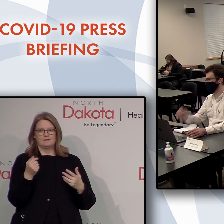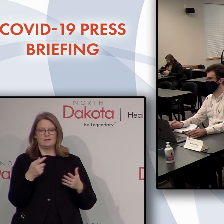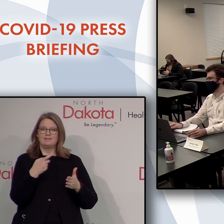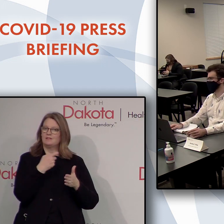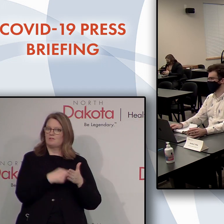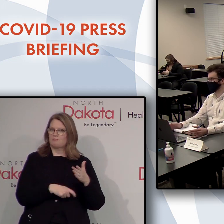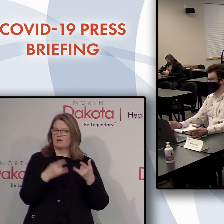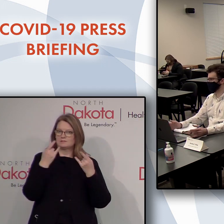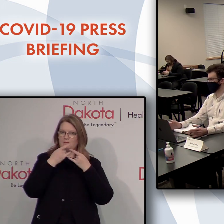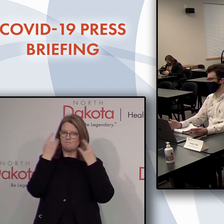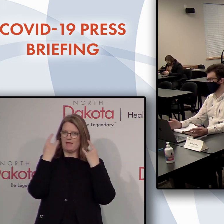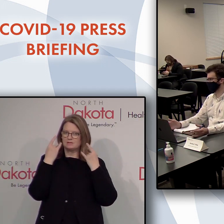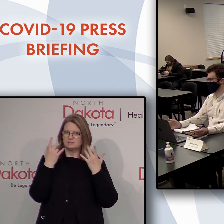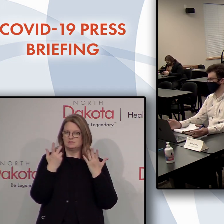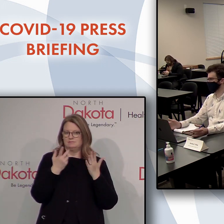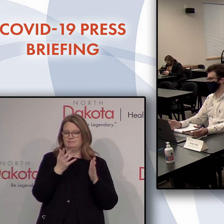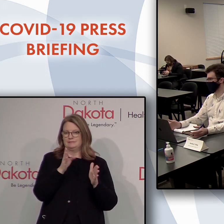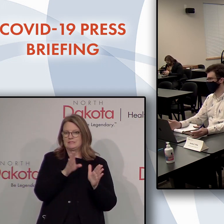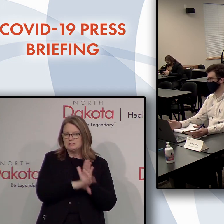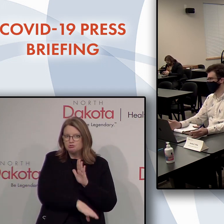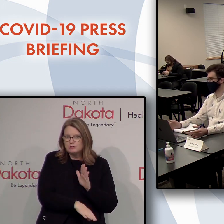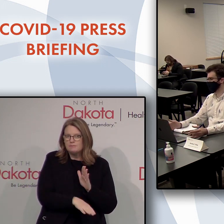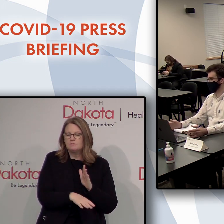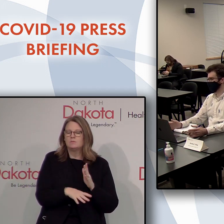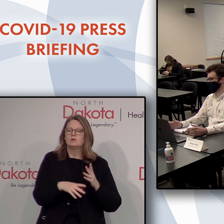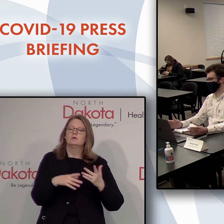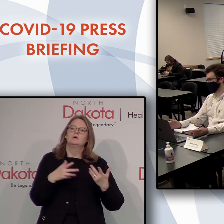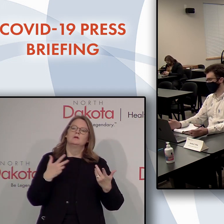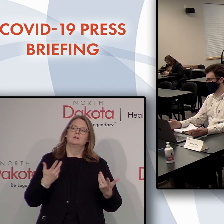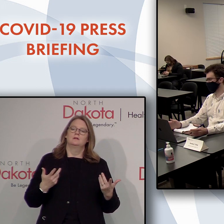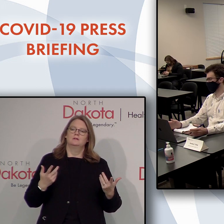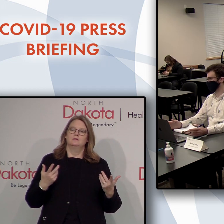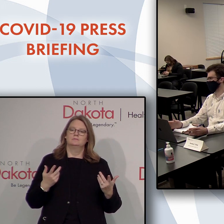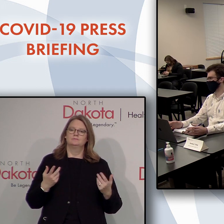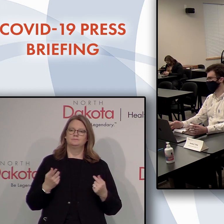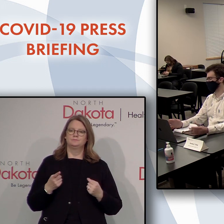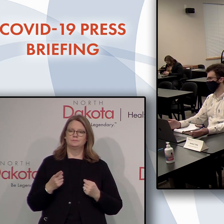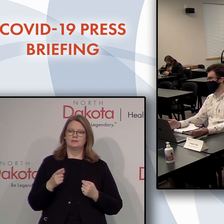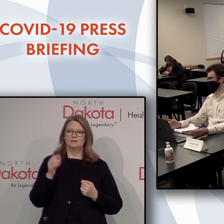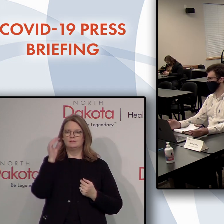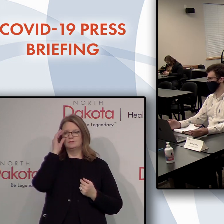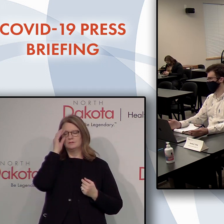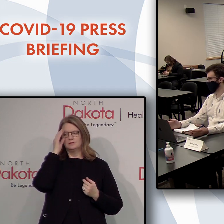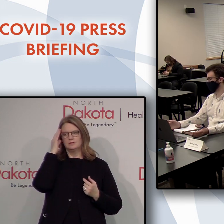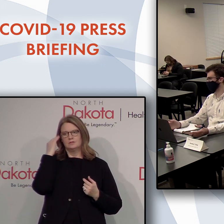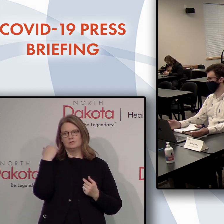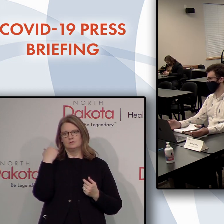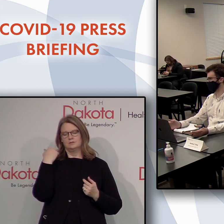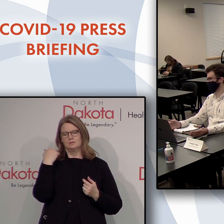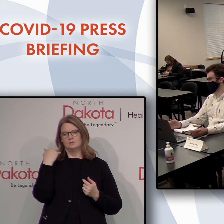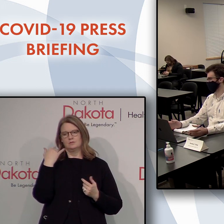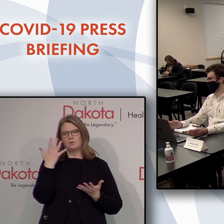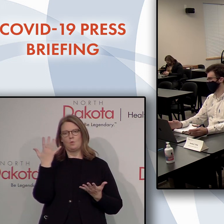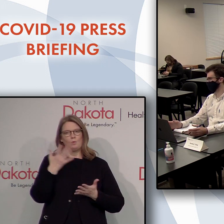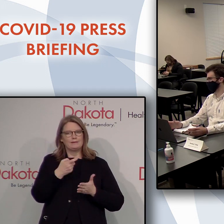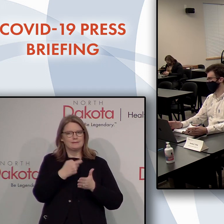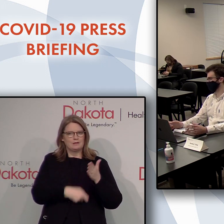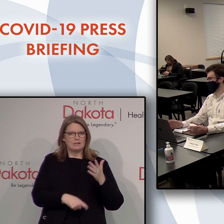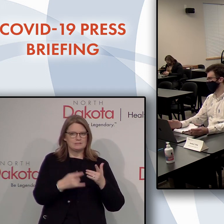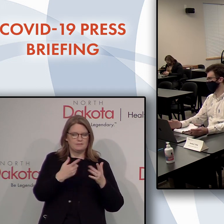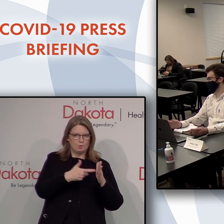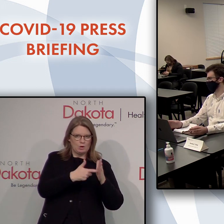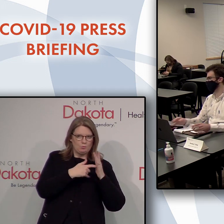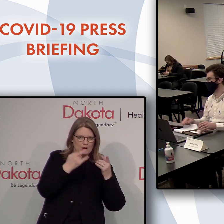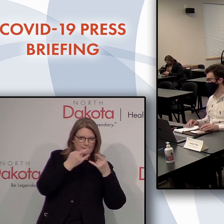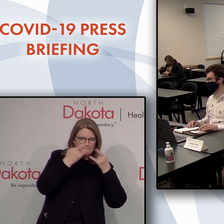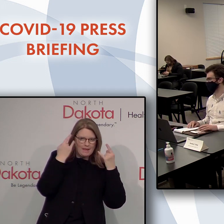is really efficient, it's fiscally conservative. I'm wondering if you can tell me what is the cost of requiring masks and how